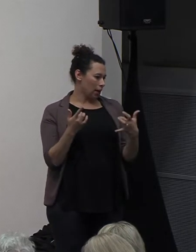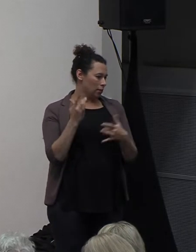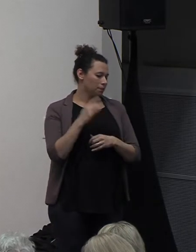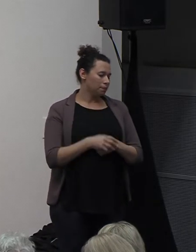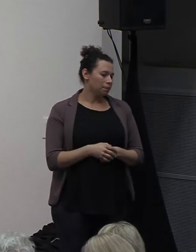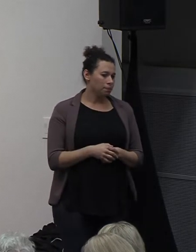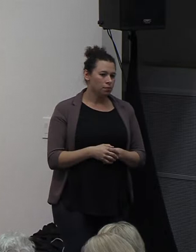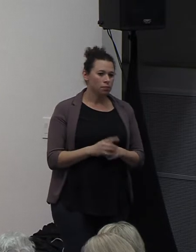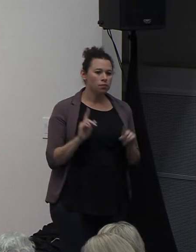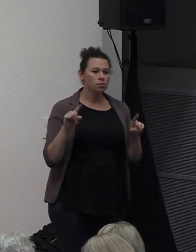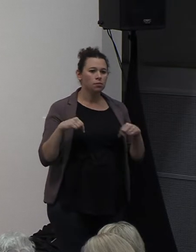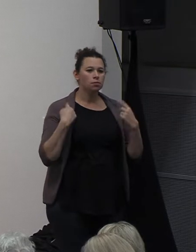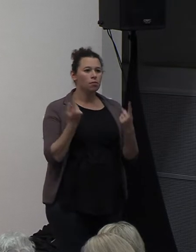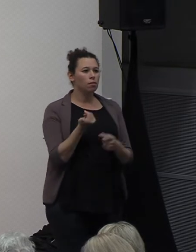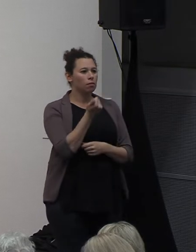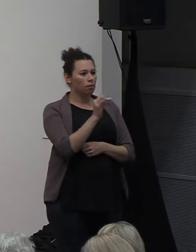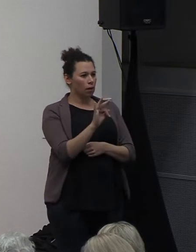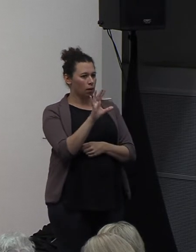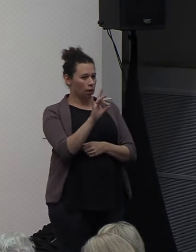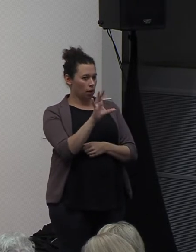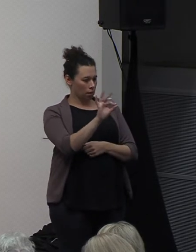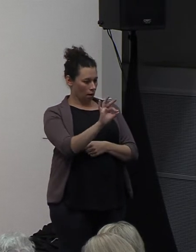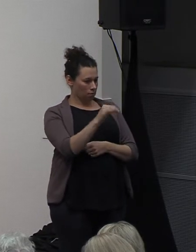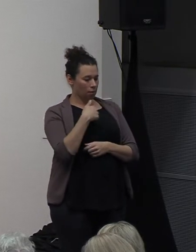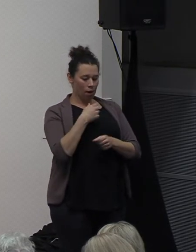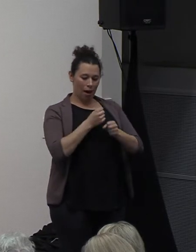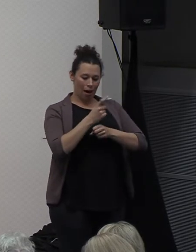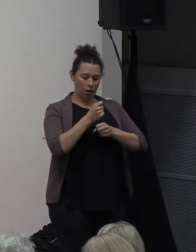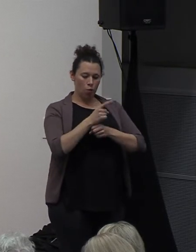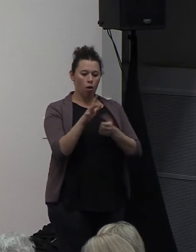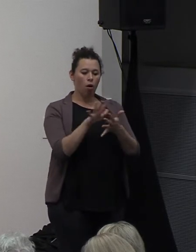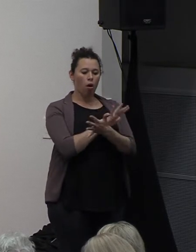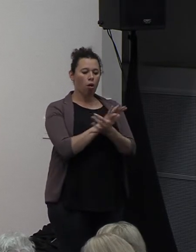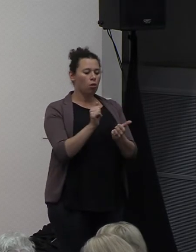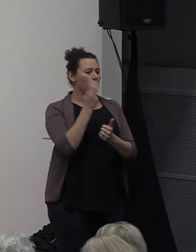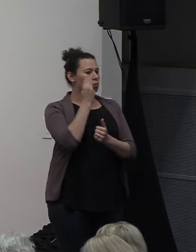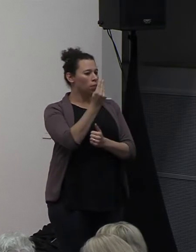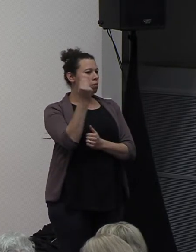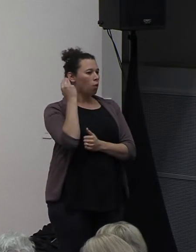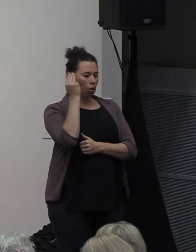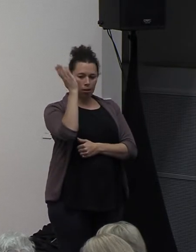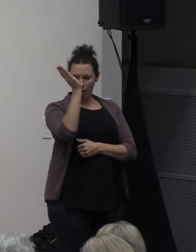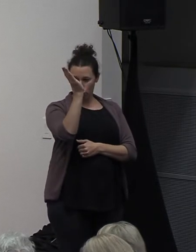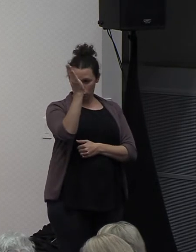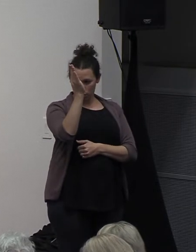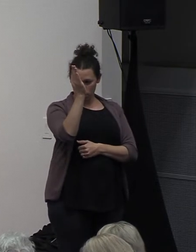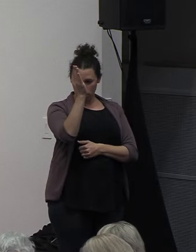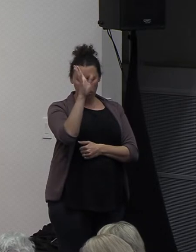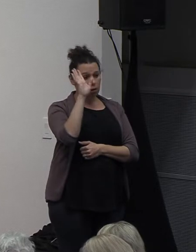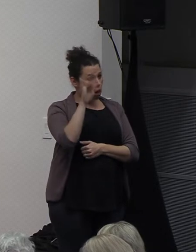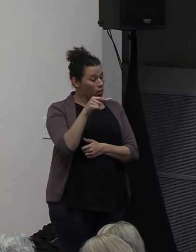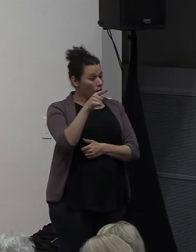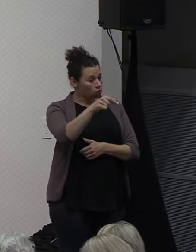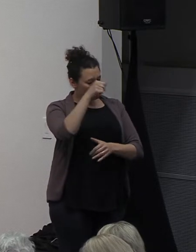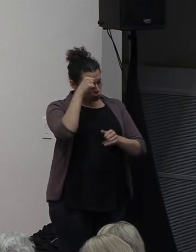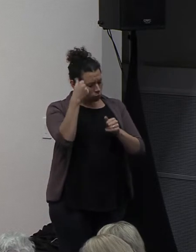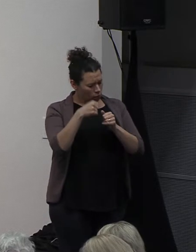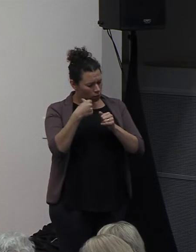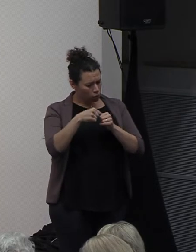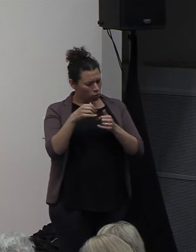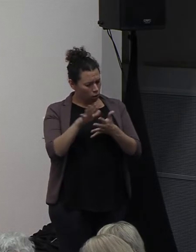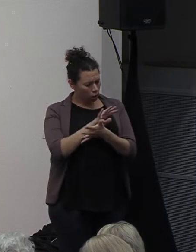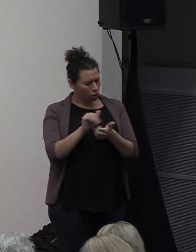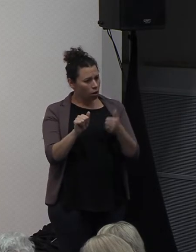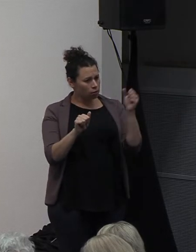since 1989, we've held the annual Holocaust Memorial Lecture, which aims not only to commemorate the Holocaust,